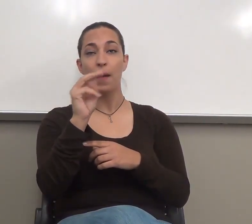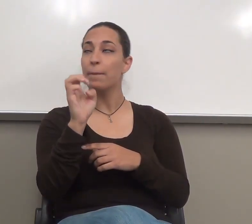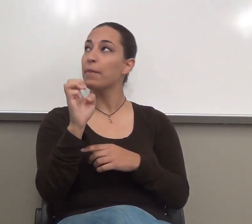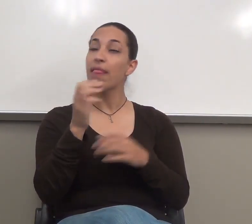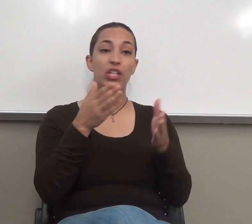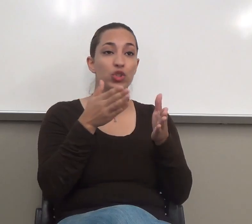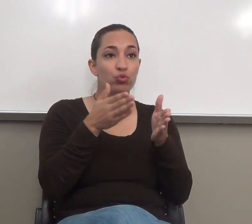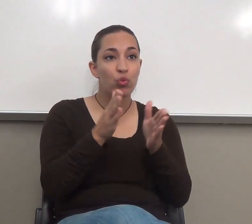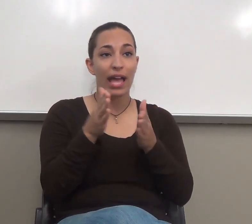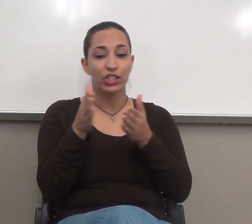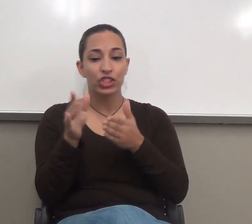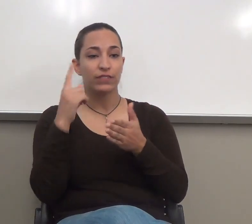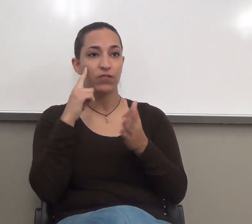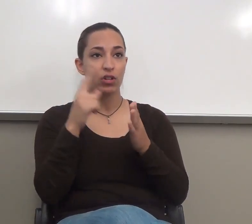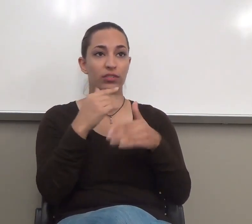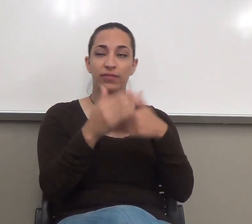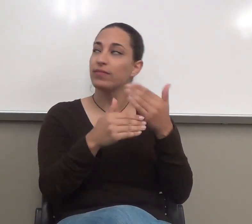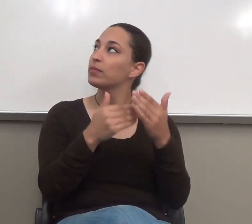to kind of make you feel easier about